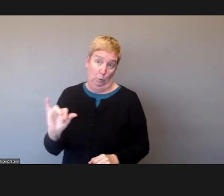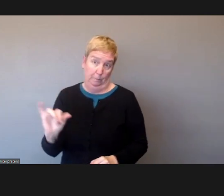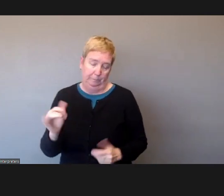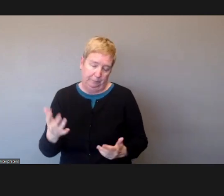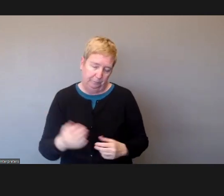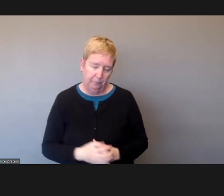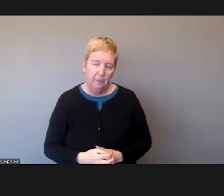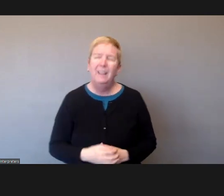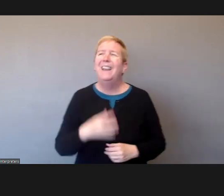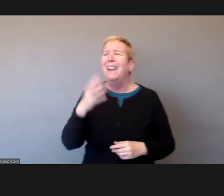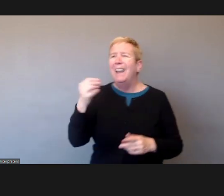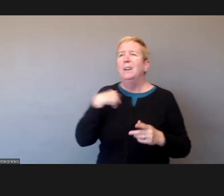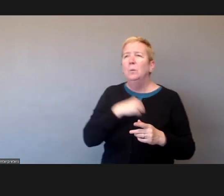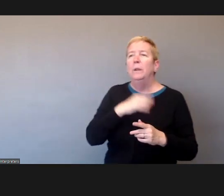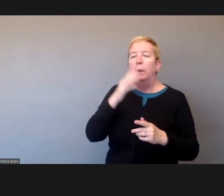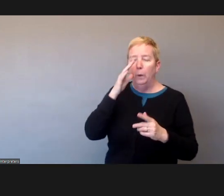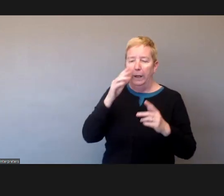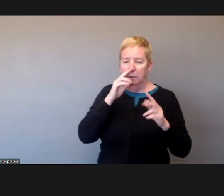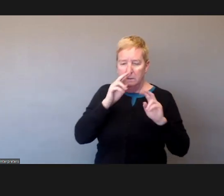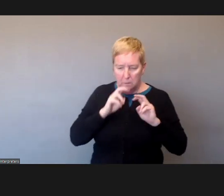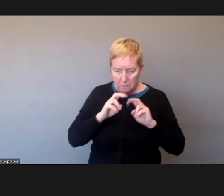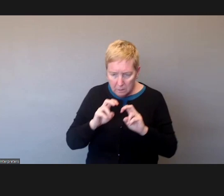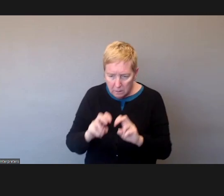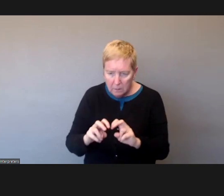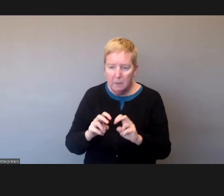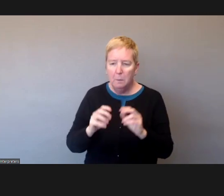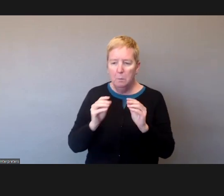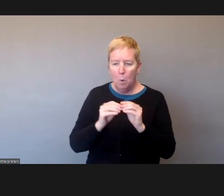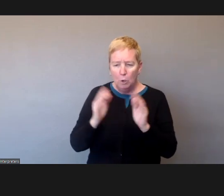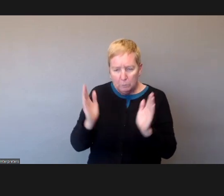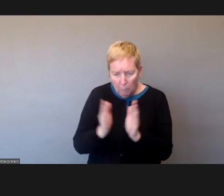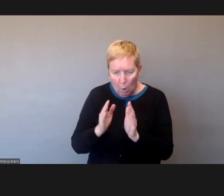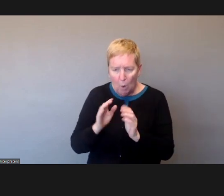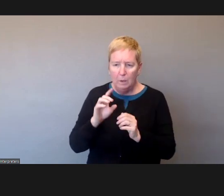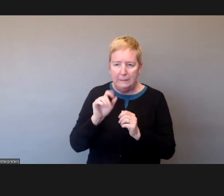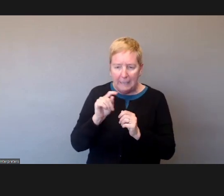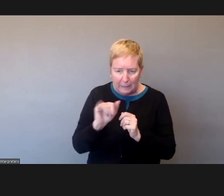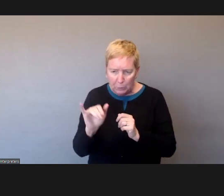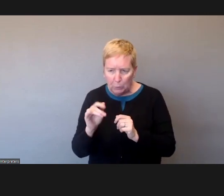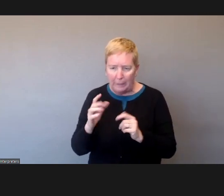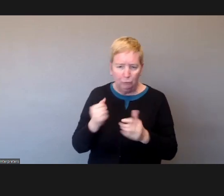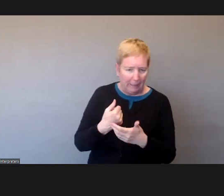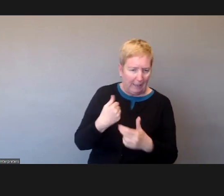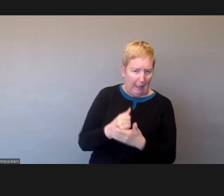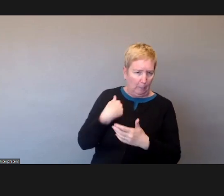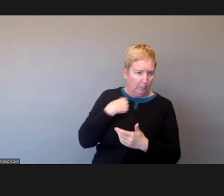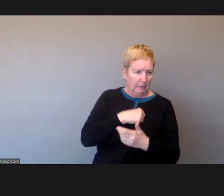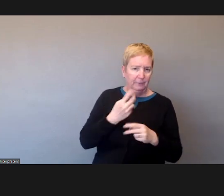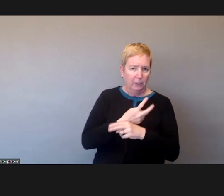and look at smaller samples of data to determine that. So I think